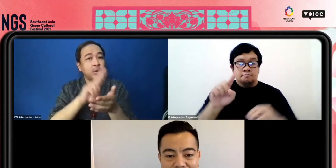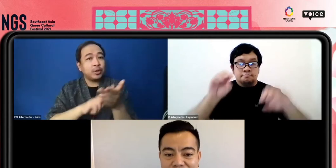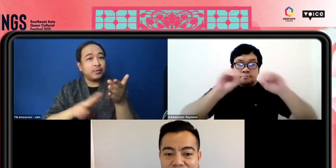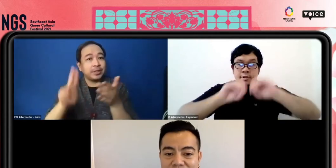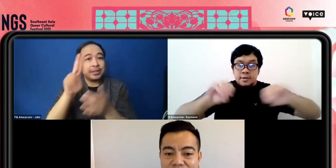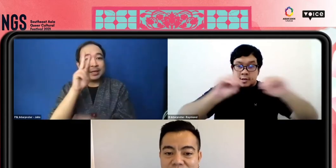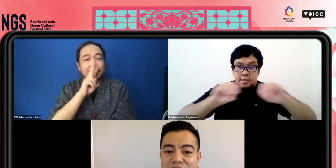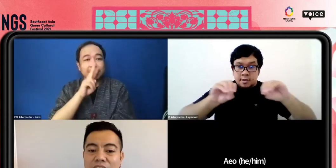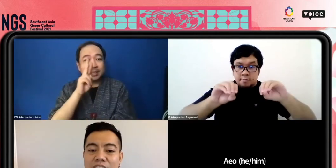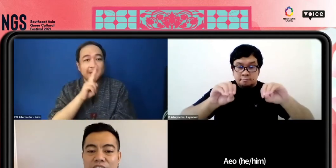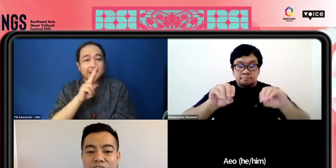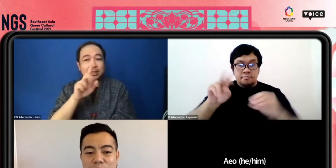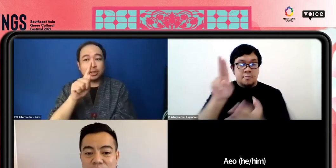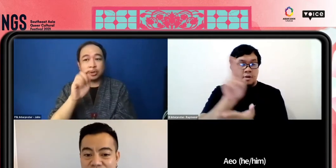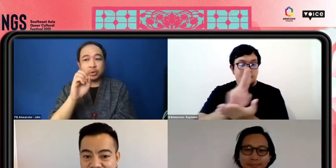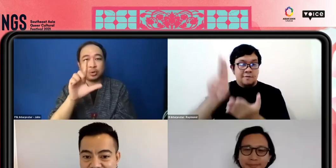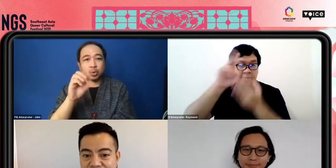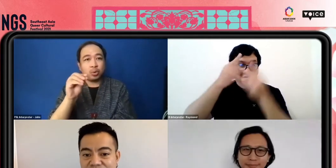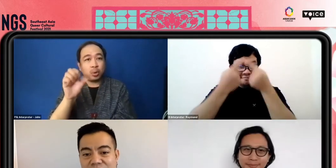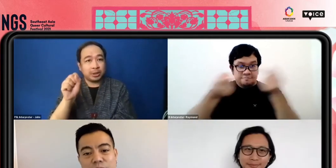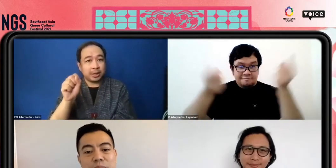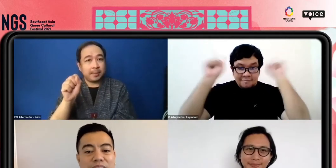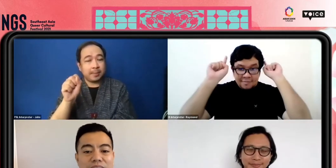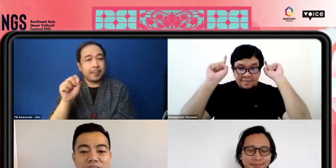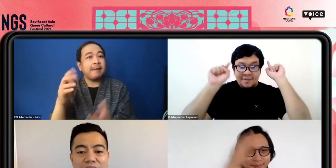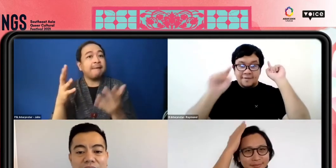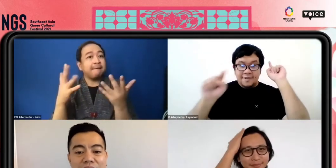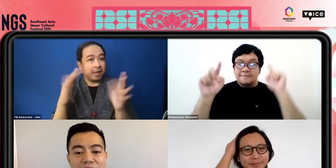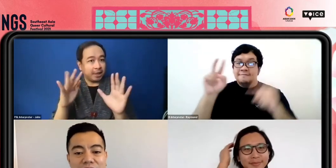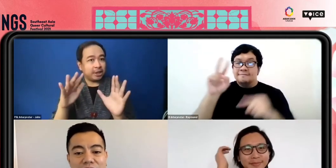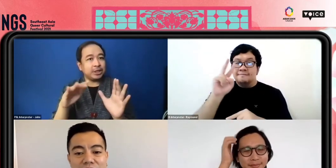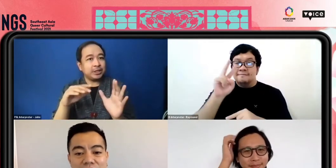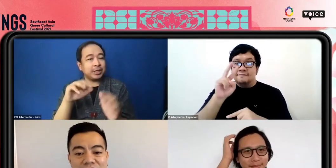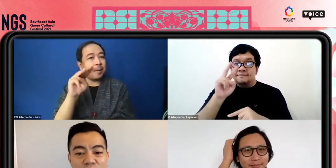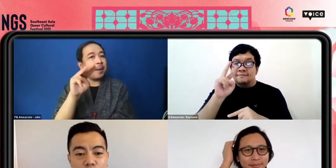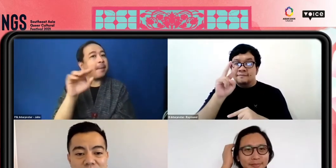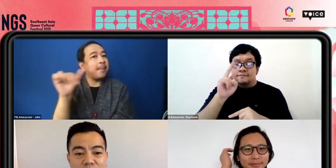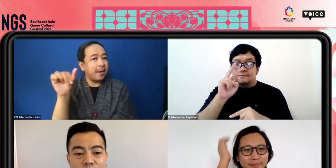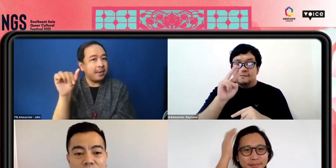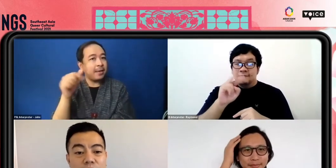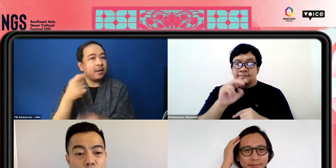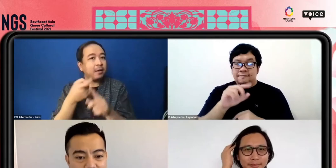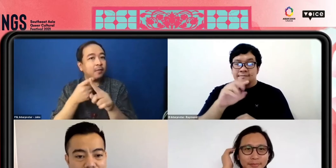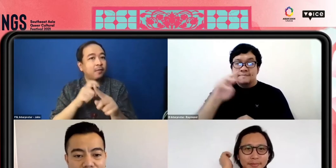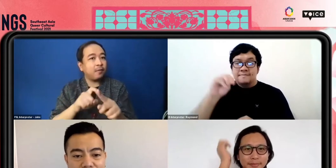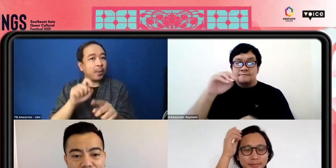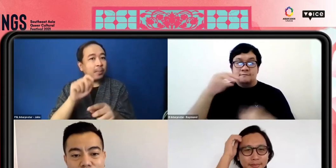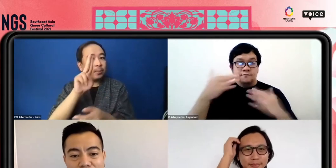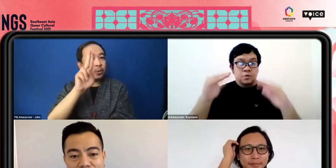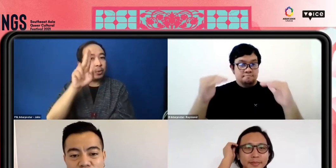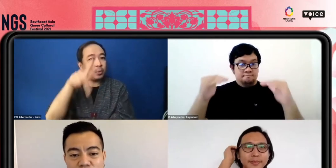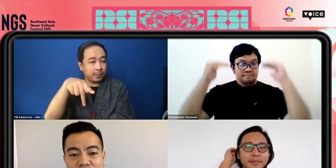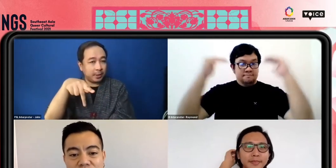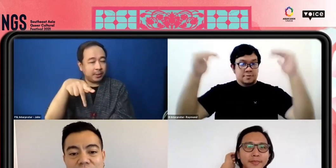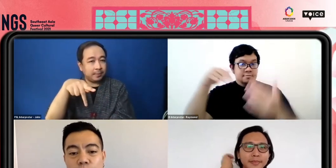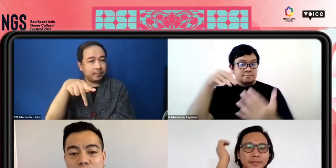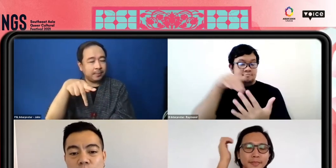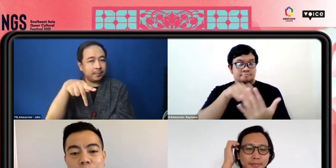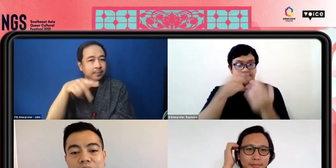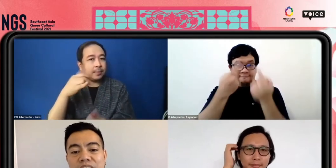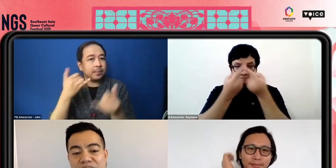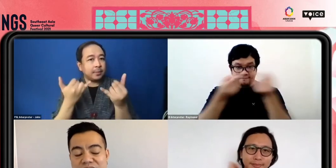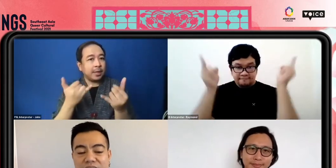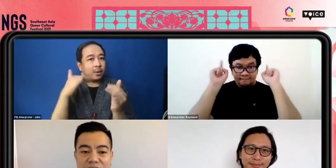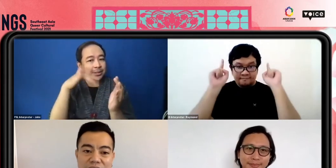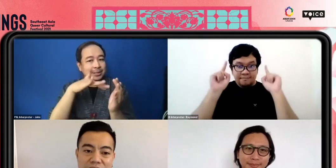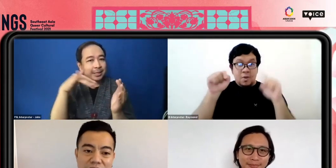and master's from the University of the Philippines, and is now pursuing a doctorate in communication at the UP